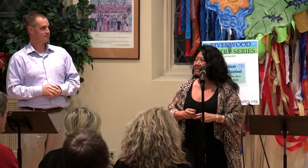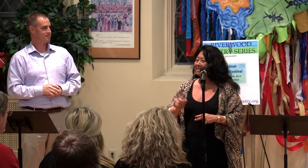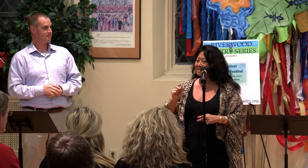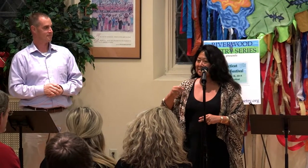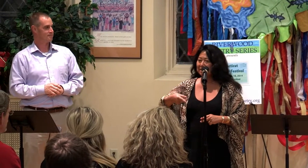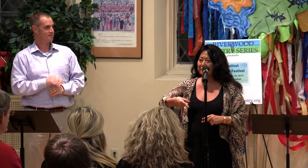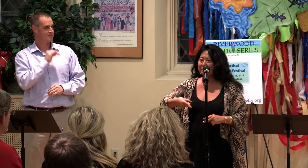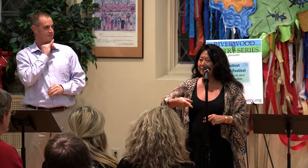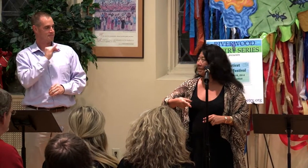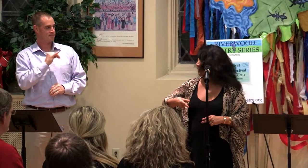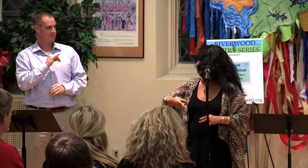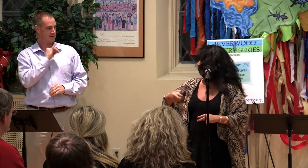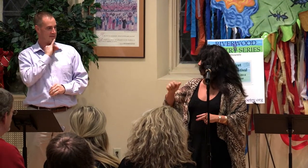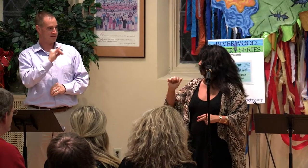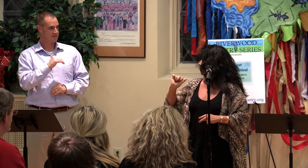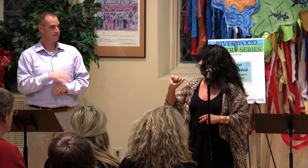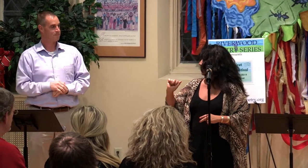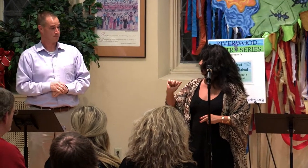is